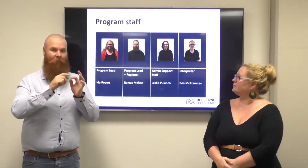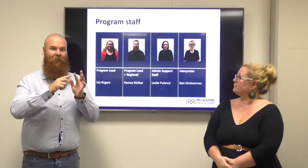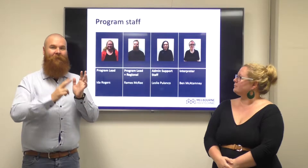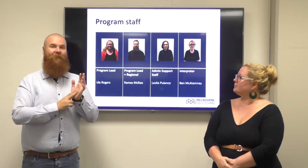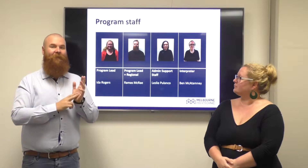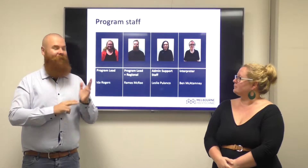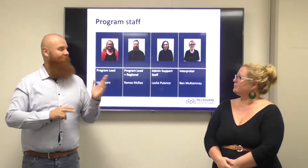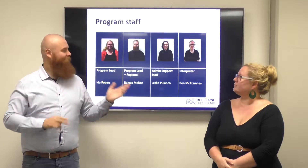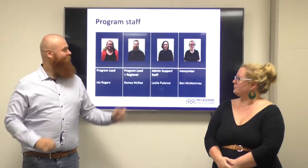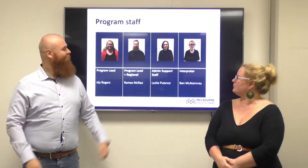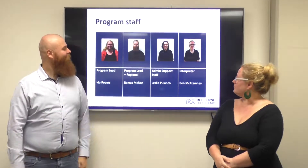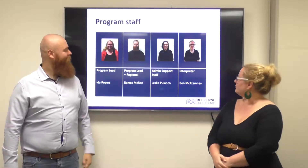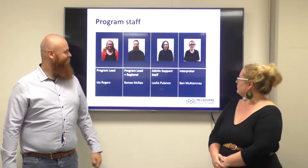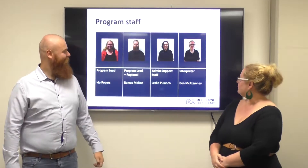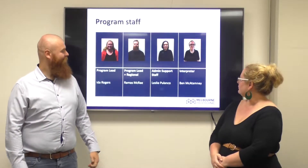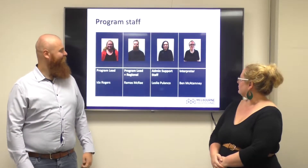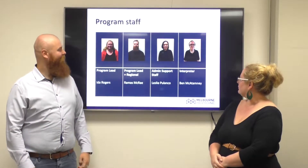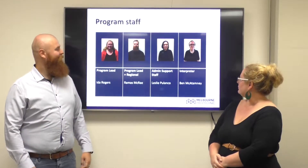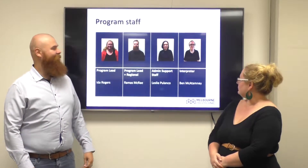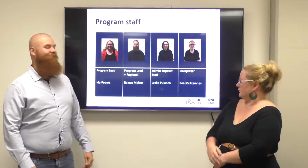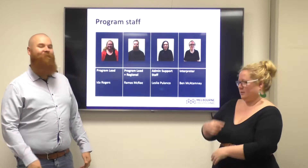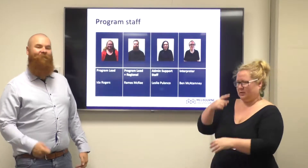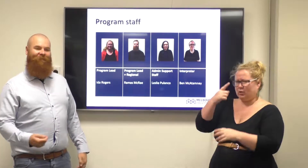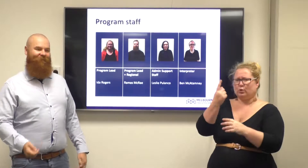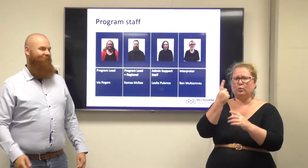have an in-house interpreter called Ben.